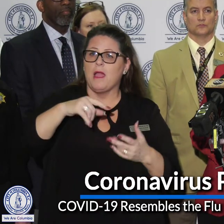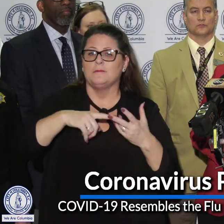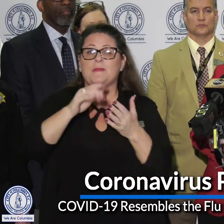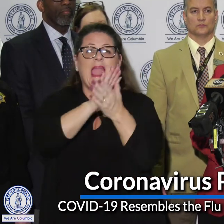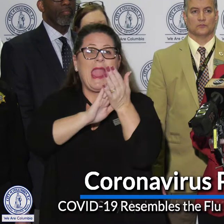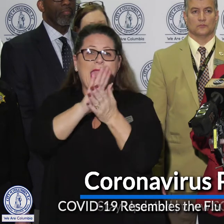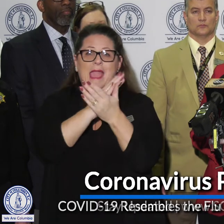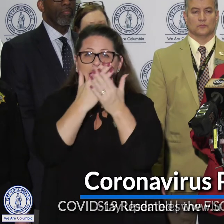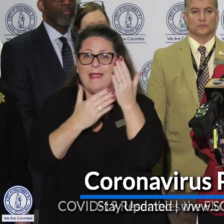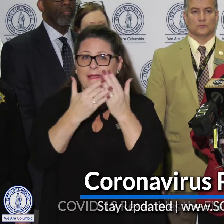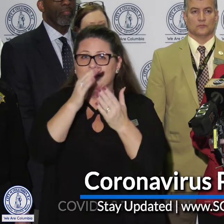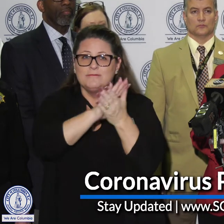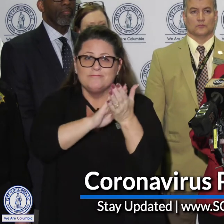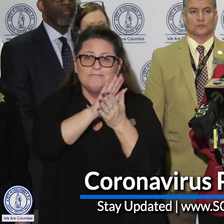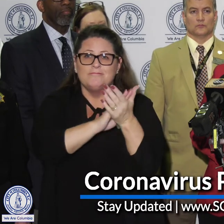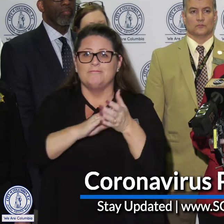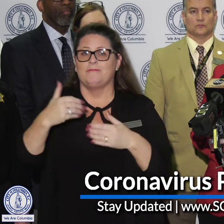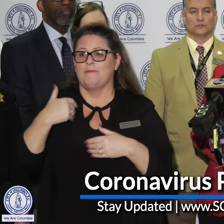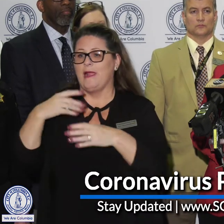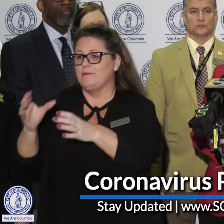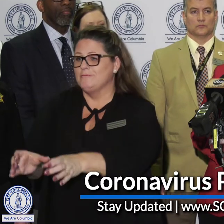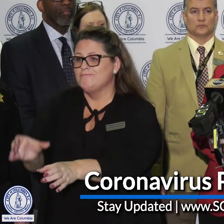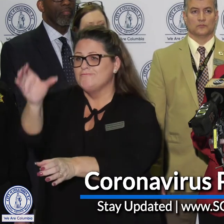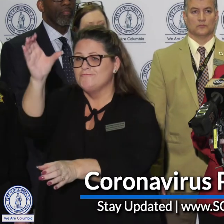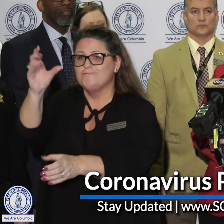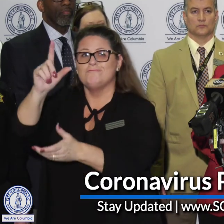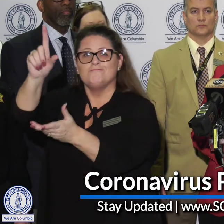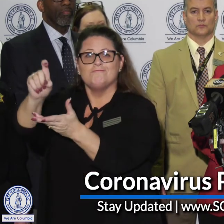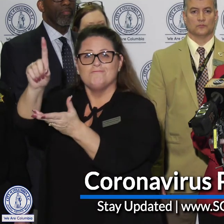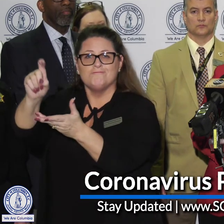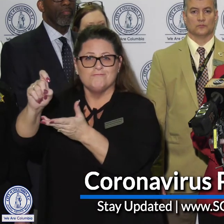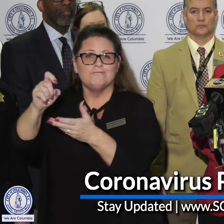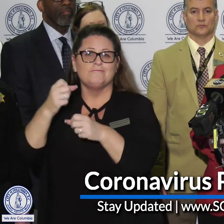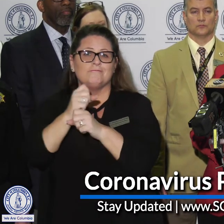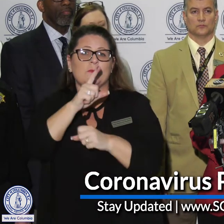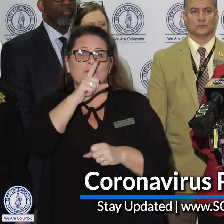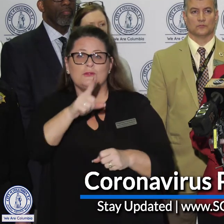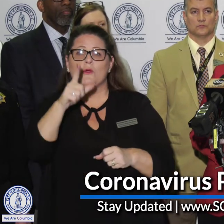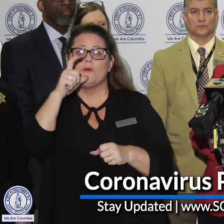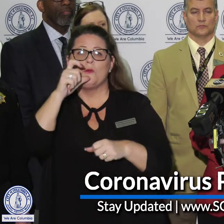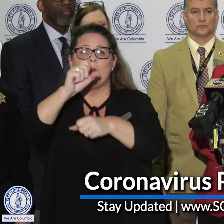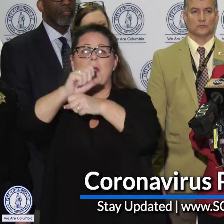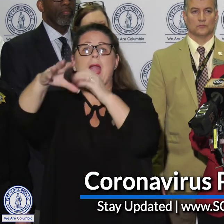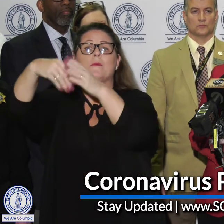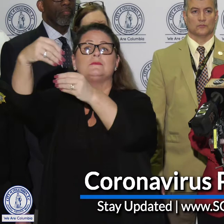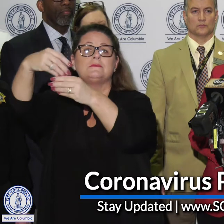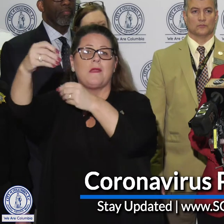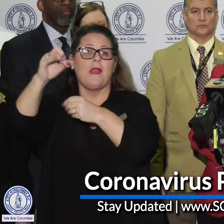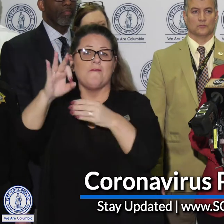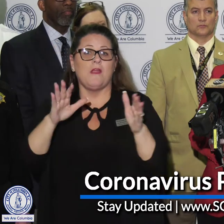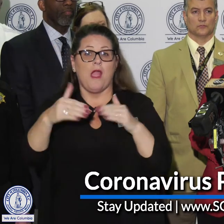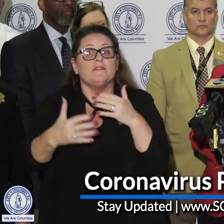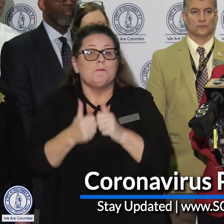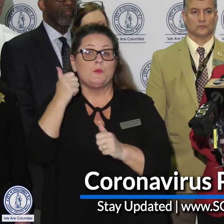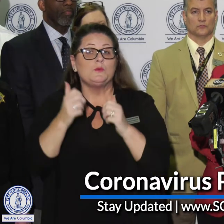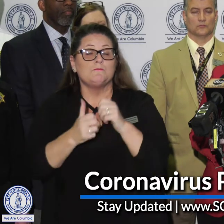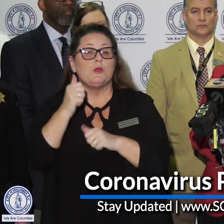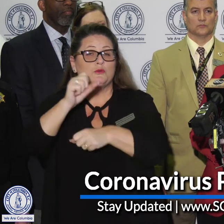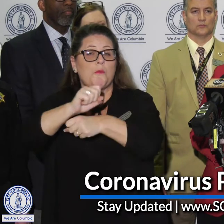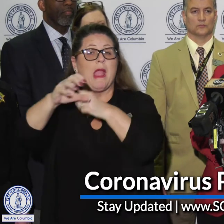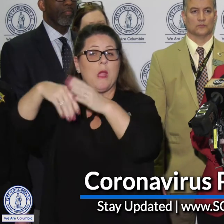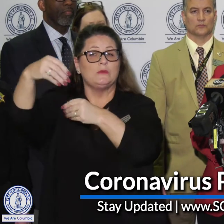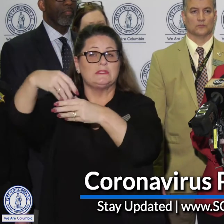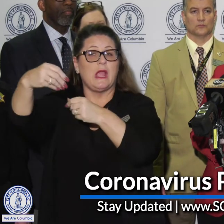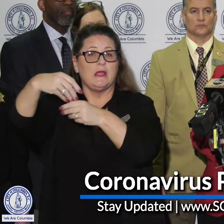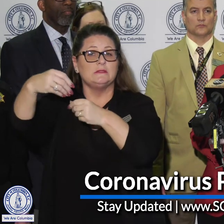putting up stations for hand sanitizers, making sure that our individuals who work outside of the office, which is the majority of our employees who are